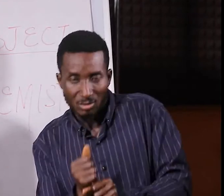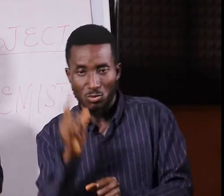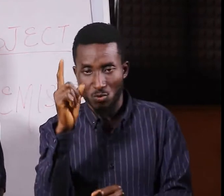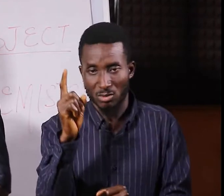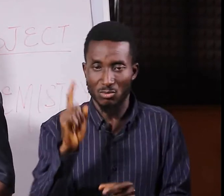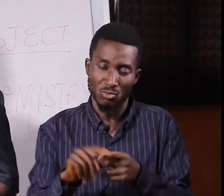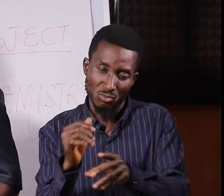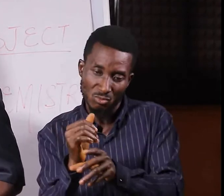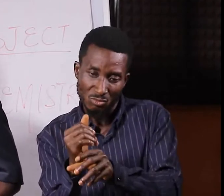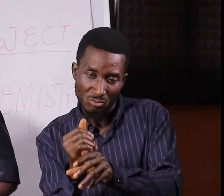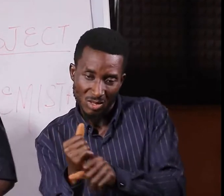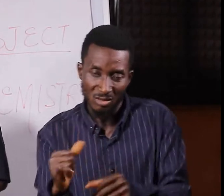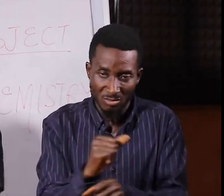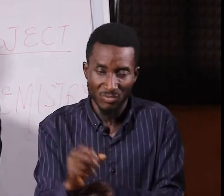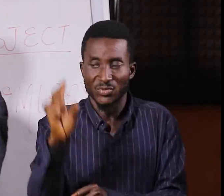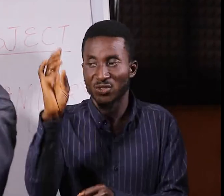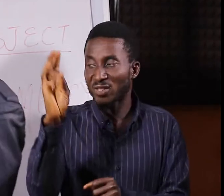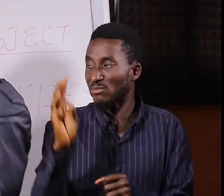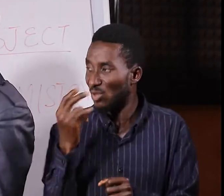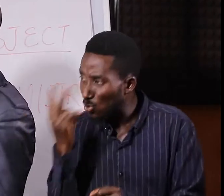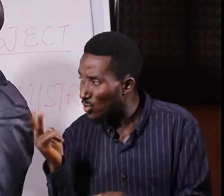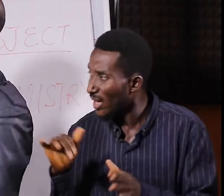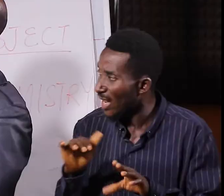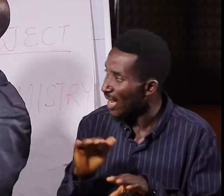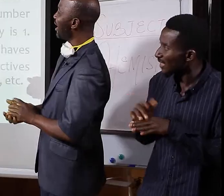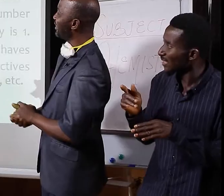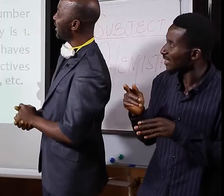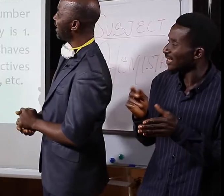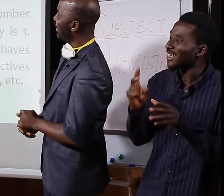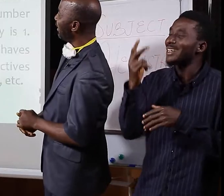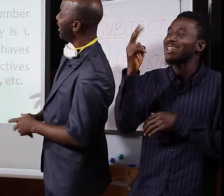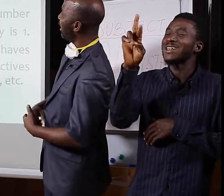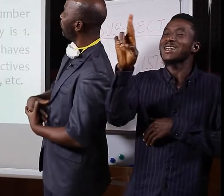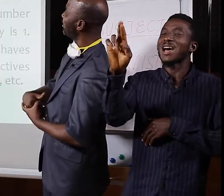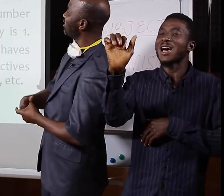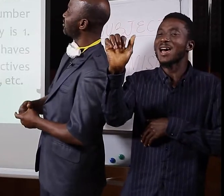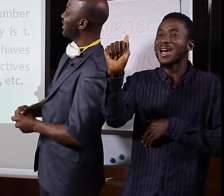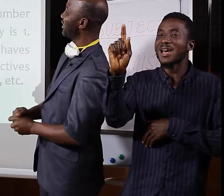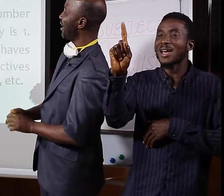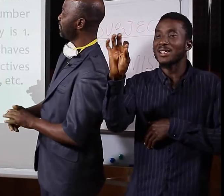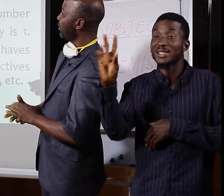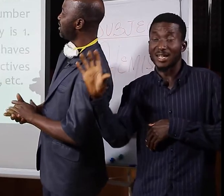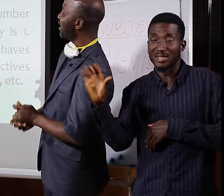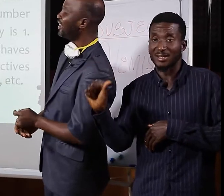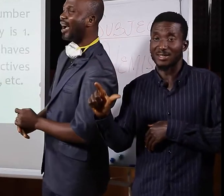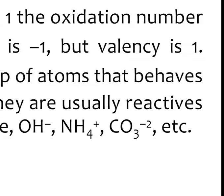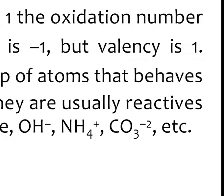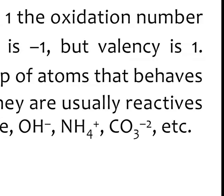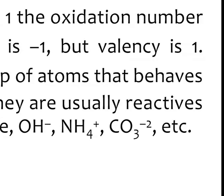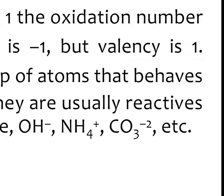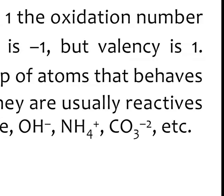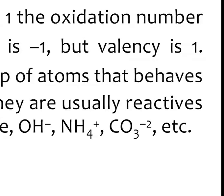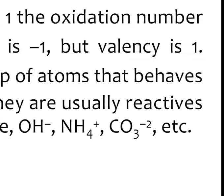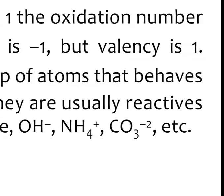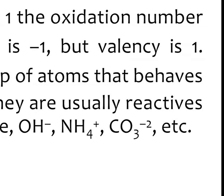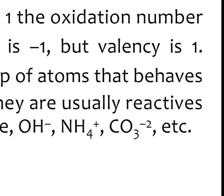say the valency is 1. Now let's look at the concept of a radical. What is radical? We say radical are a group